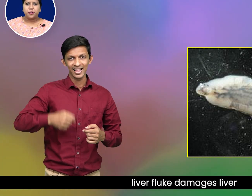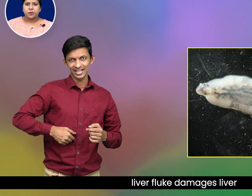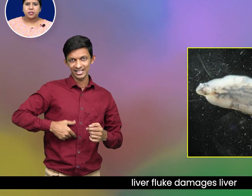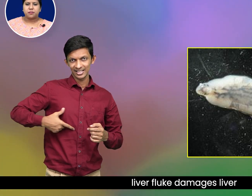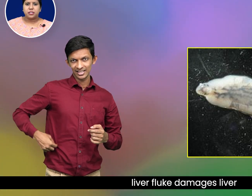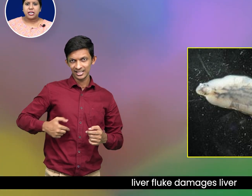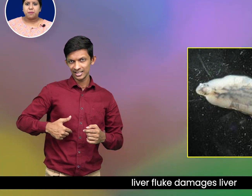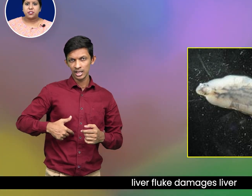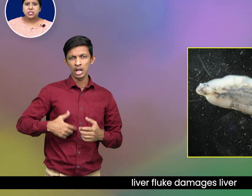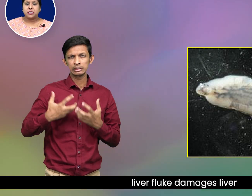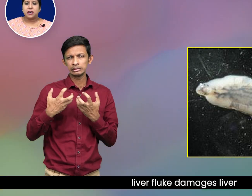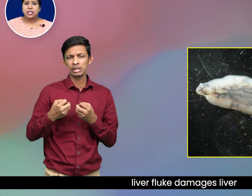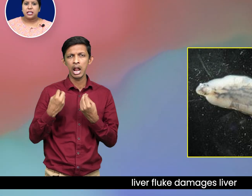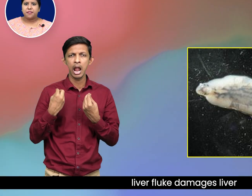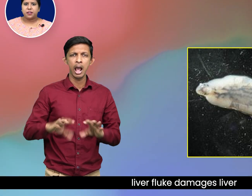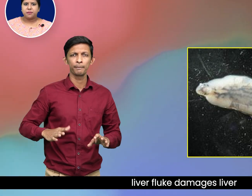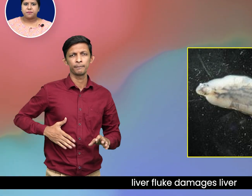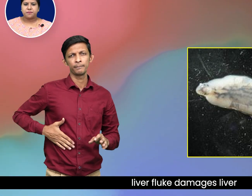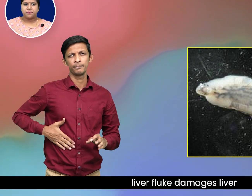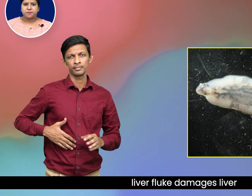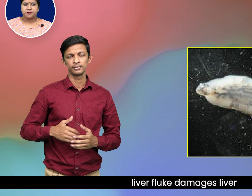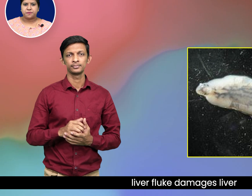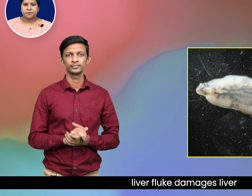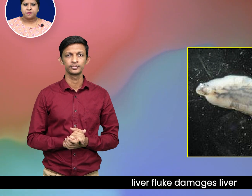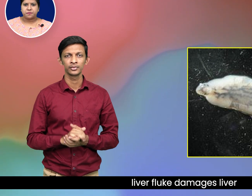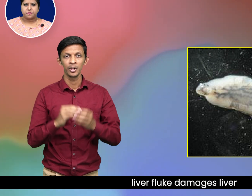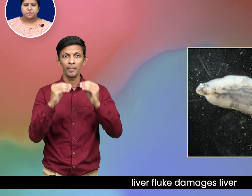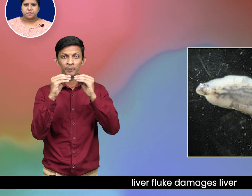Liver fluke damages liver,